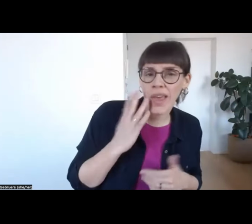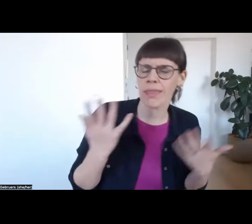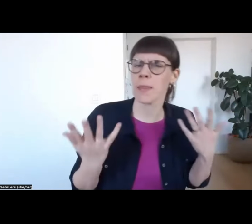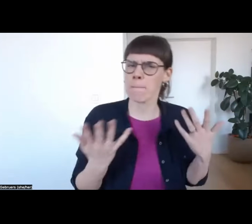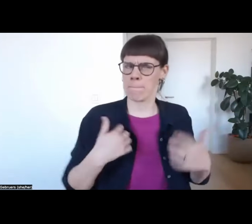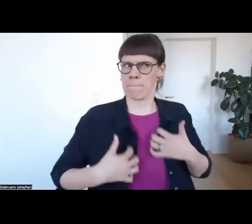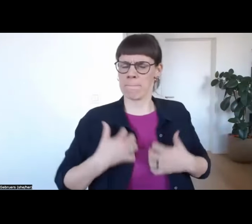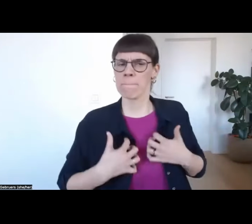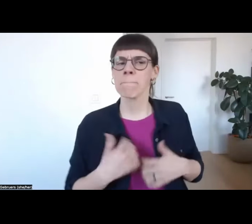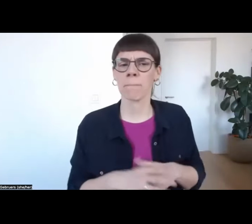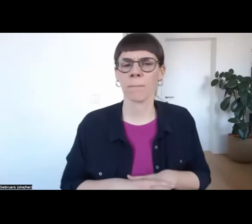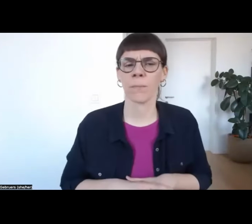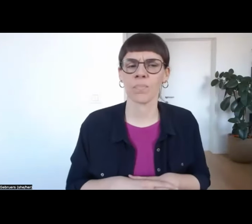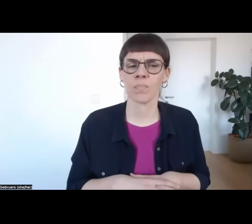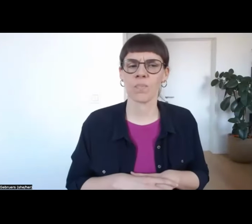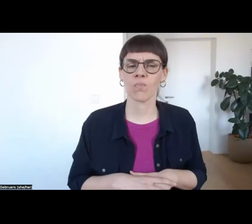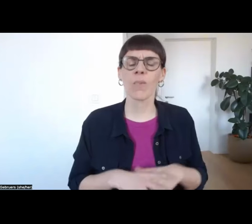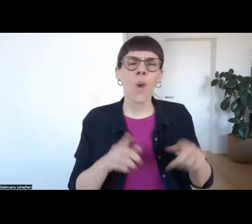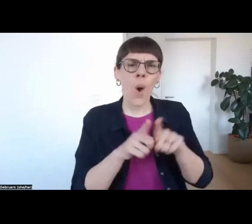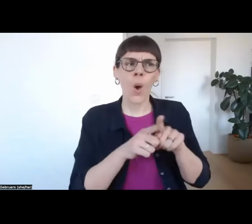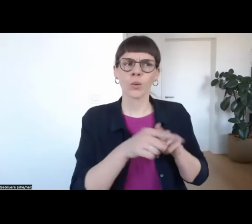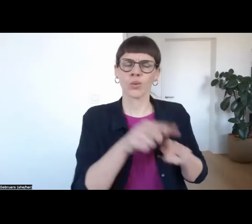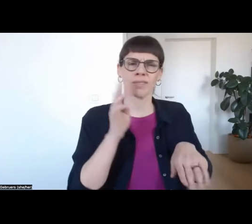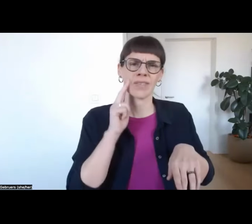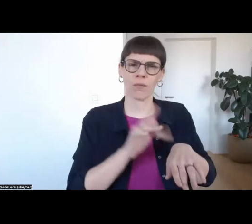factor? How do they pick who they work with?